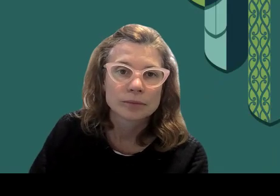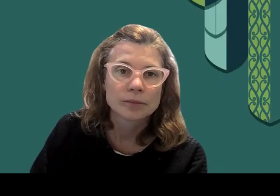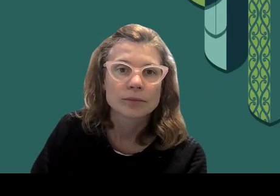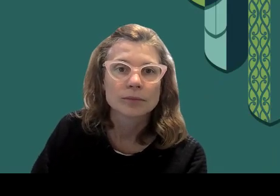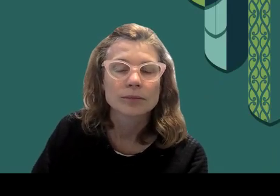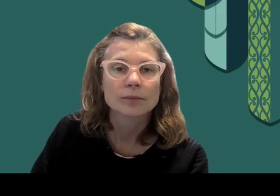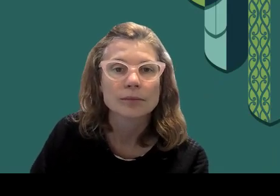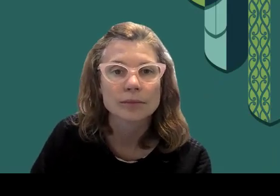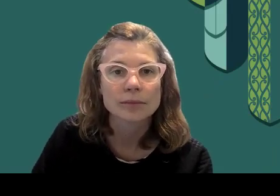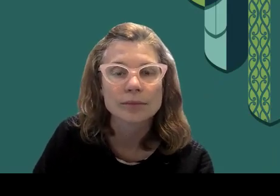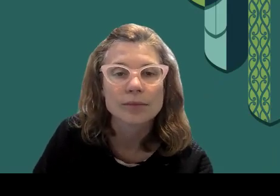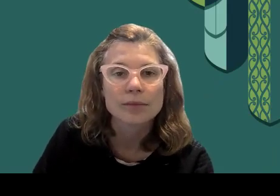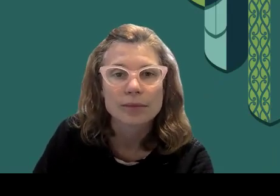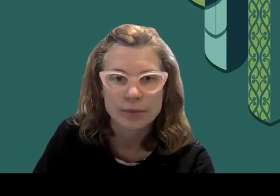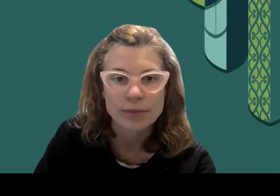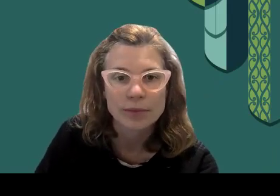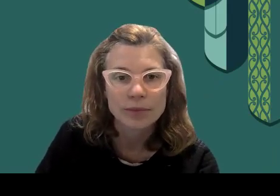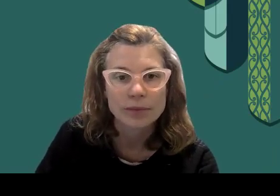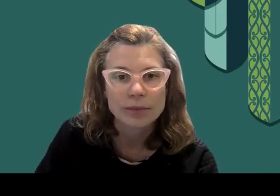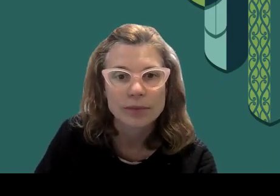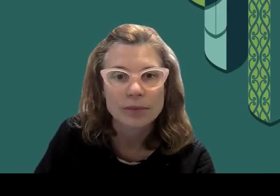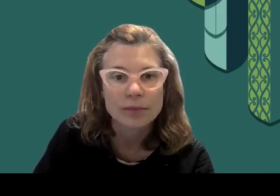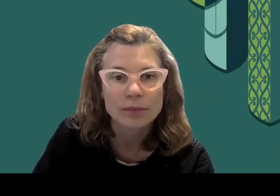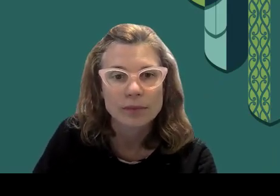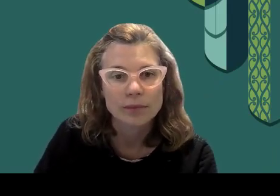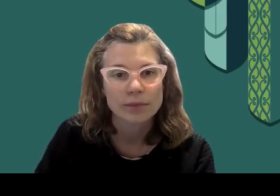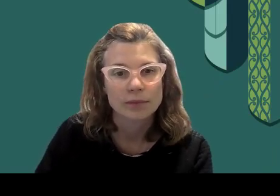me, and remind me to come back to the cube. There's 3 key things that